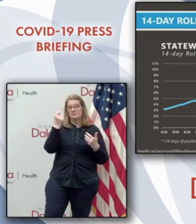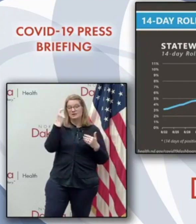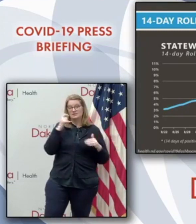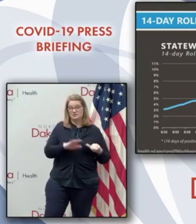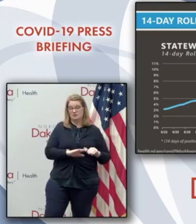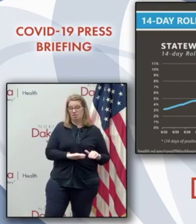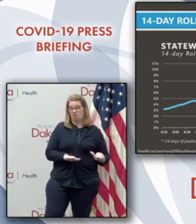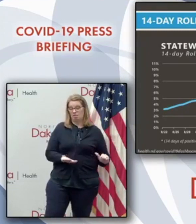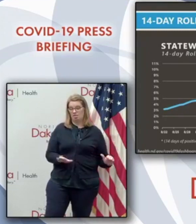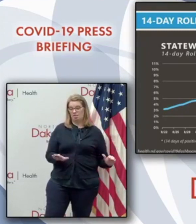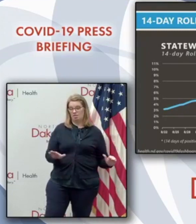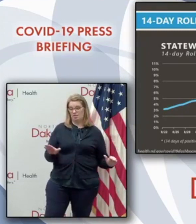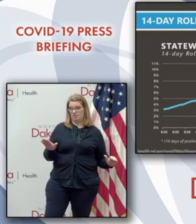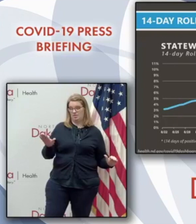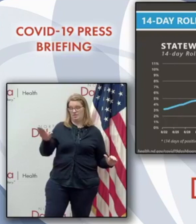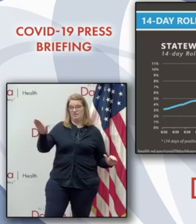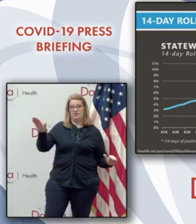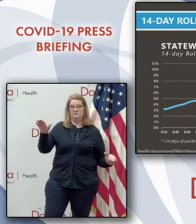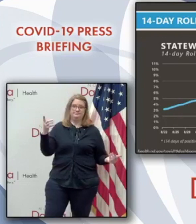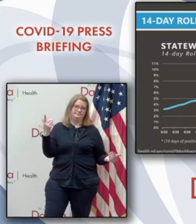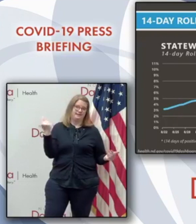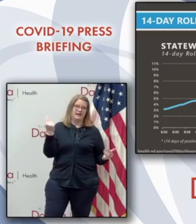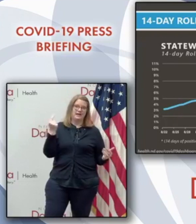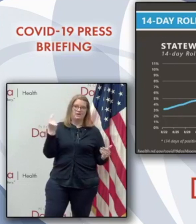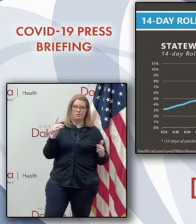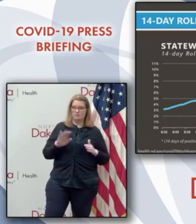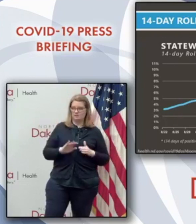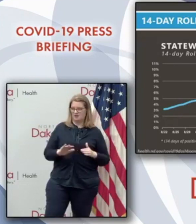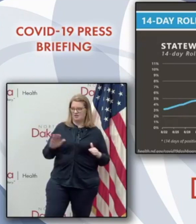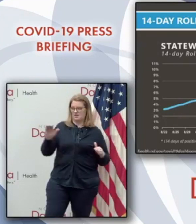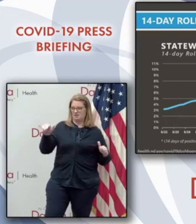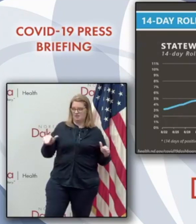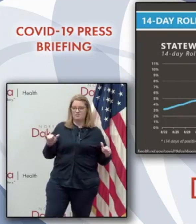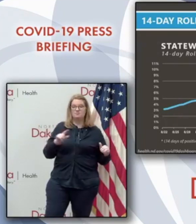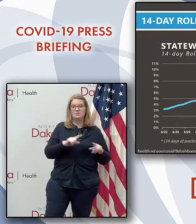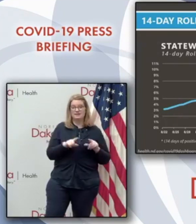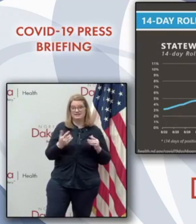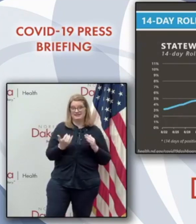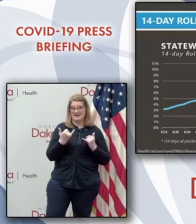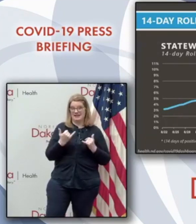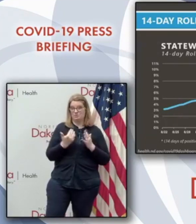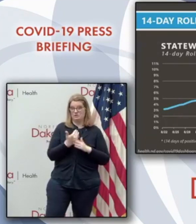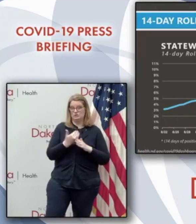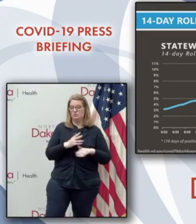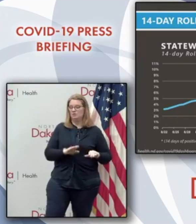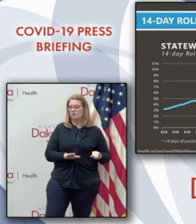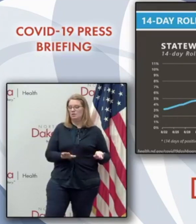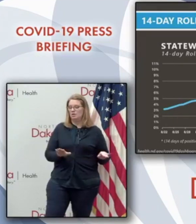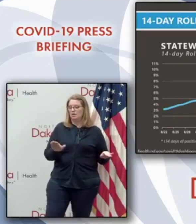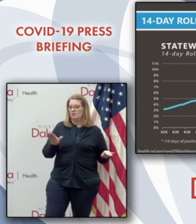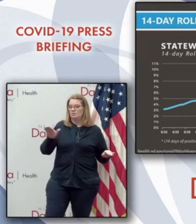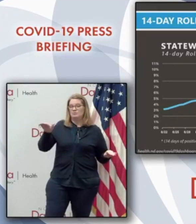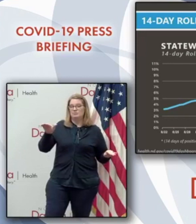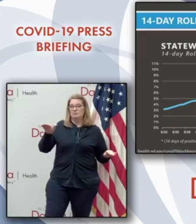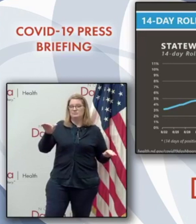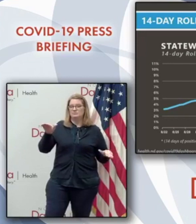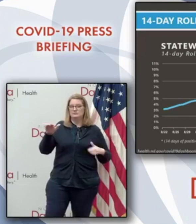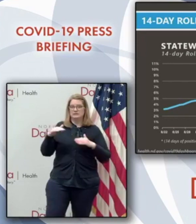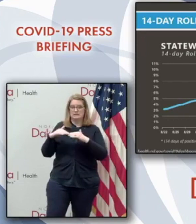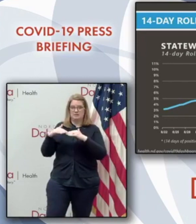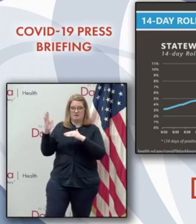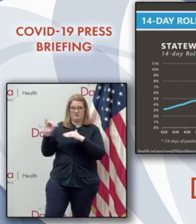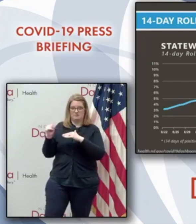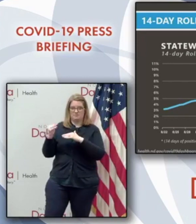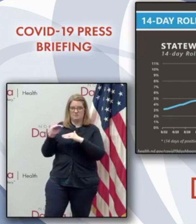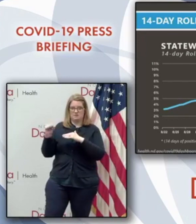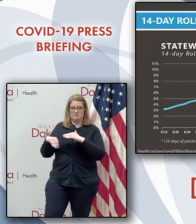The 14-day always lags whether you're going up or down to a 7-day. But again, this is new territory, rising above 10% for the